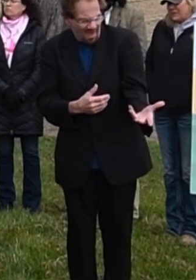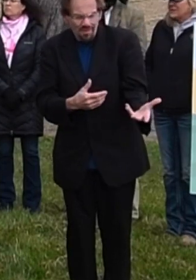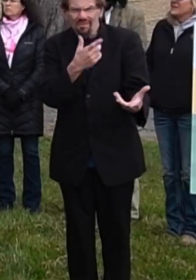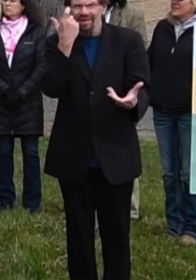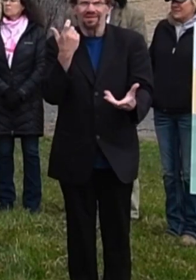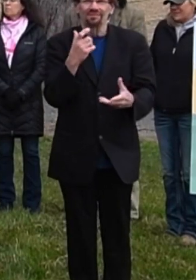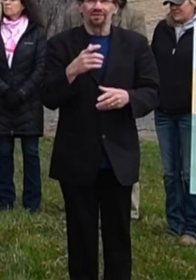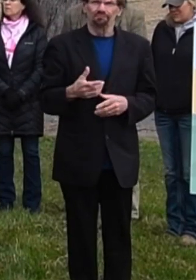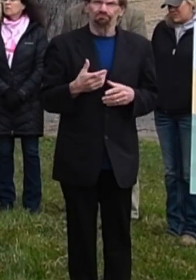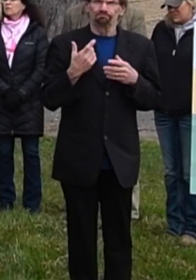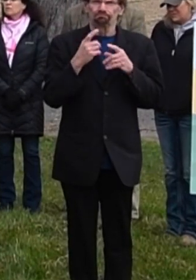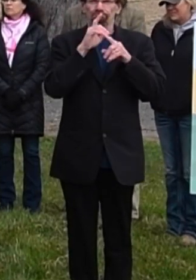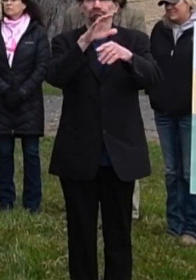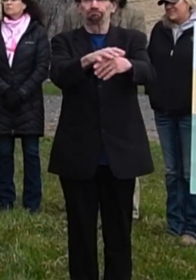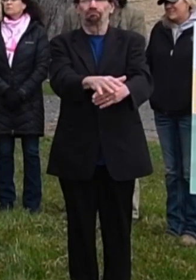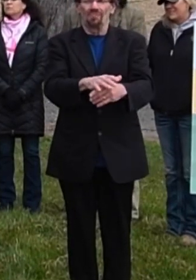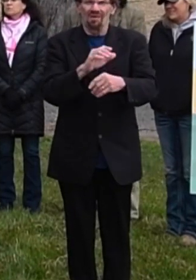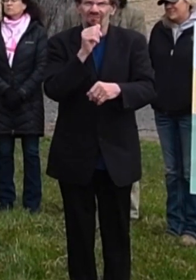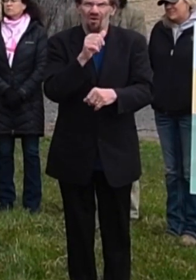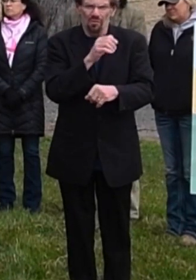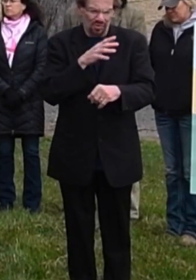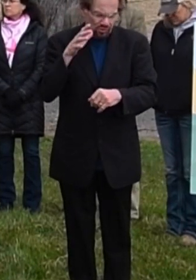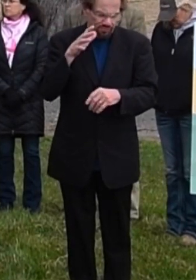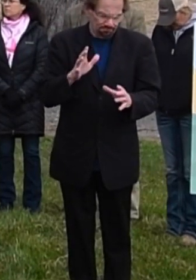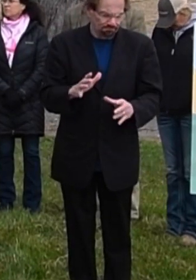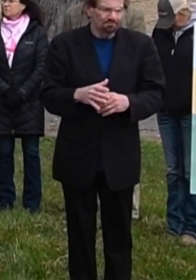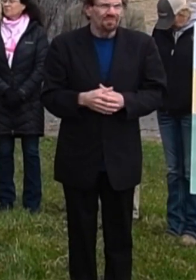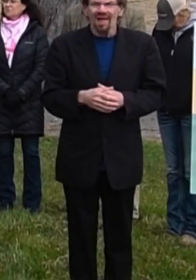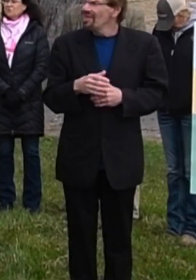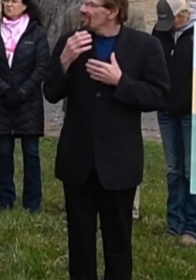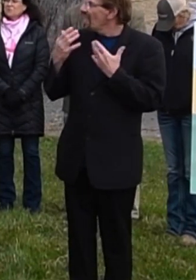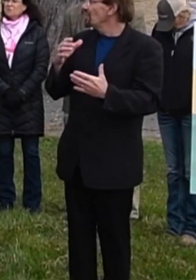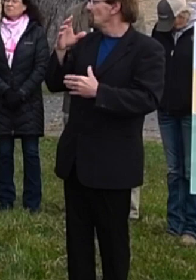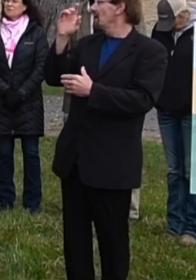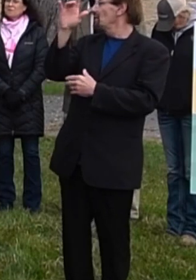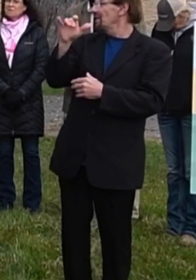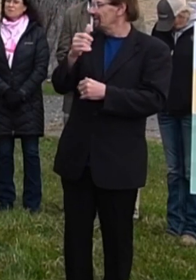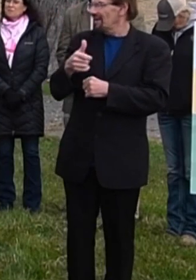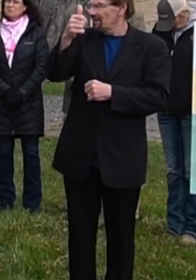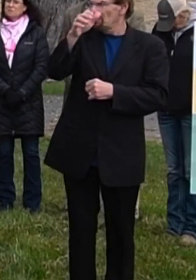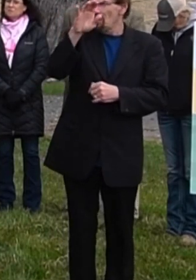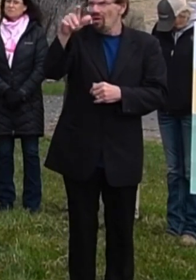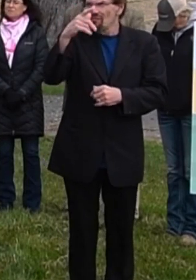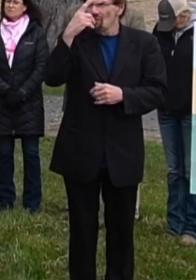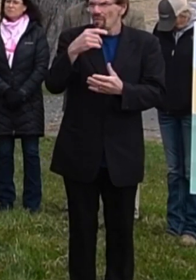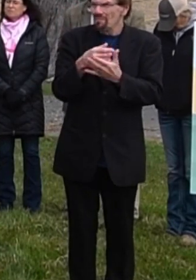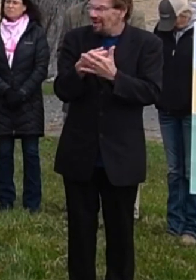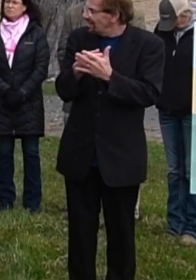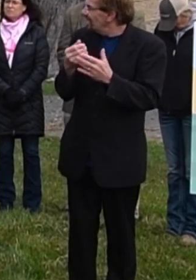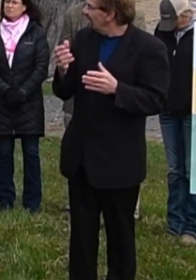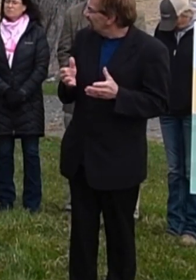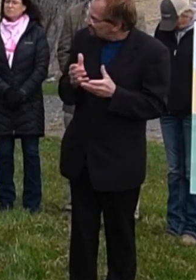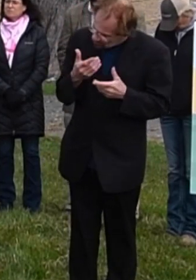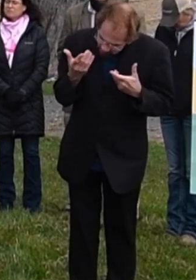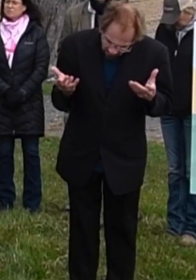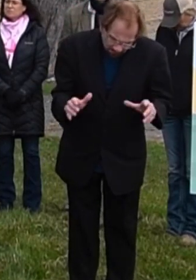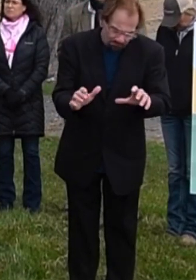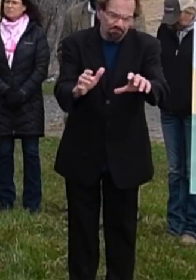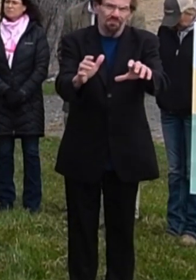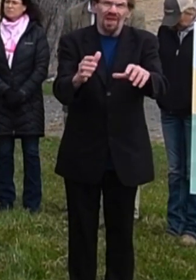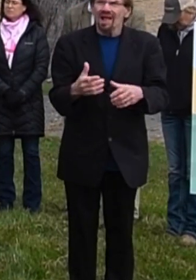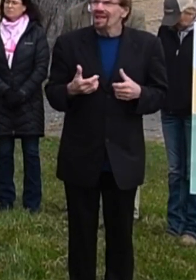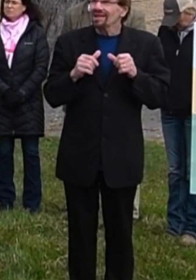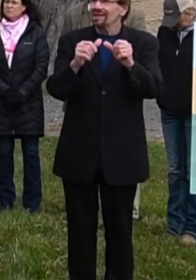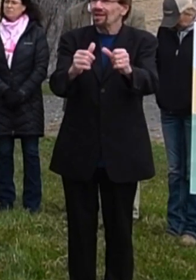our farmers. Thank you, County Executive Ball, for your funding and your initiatives. Let's continue to work together